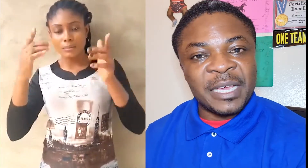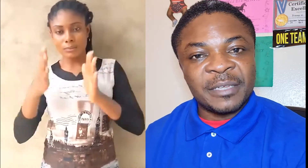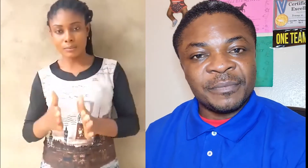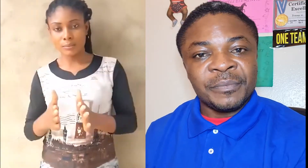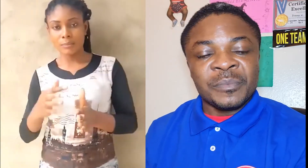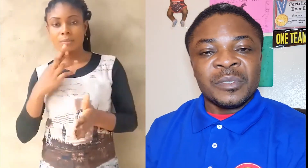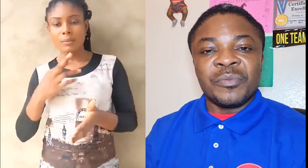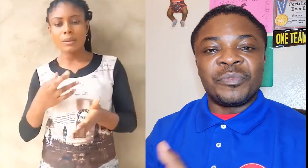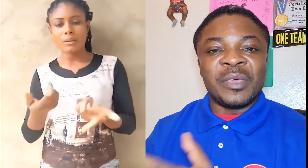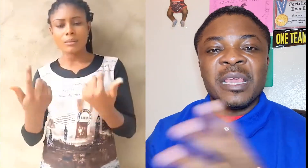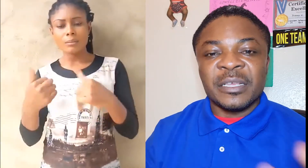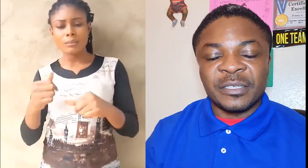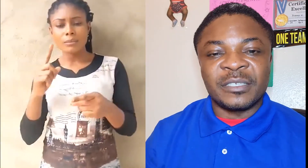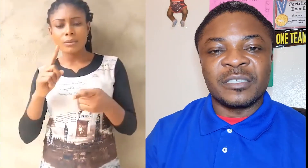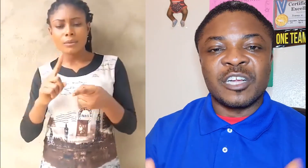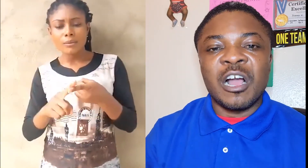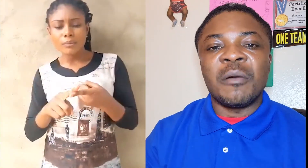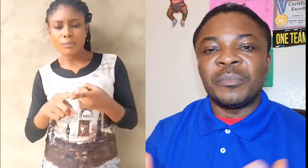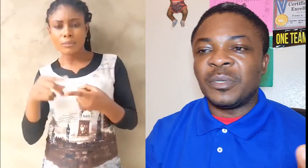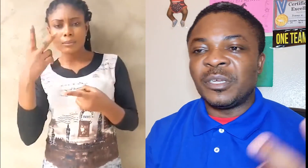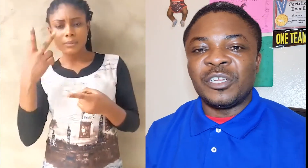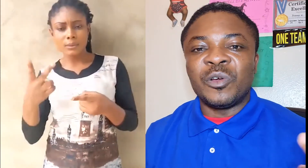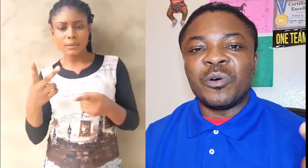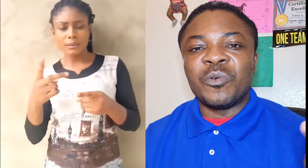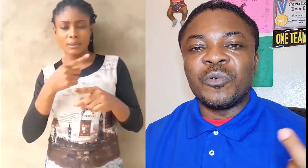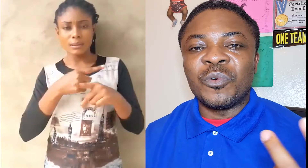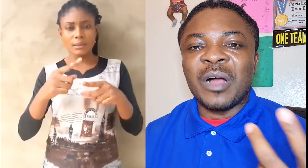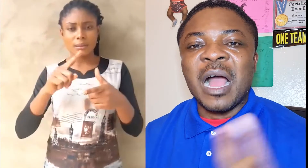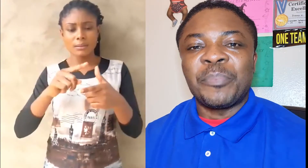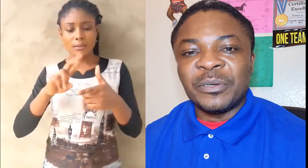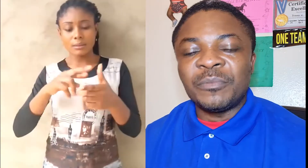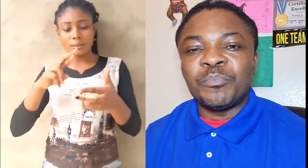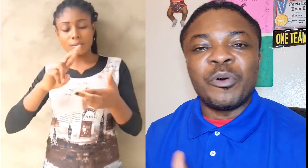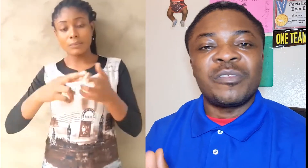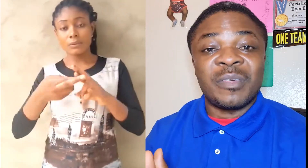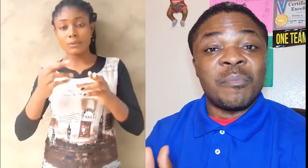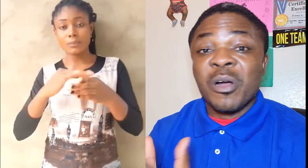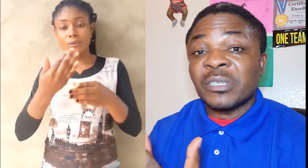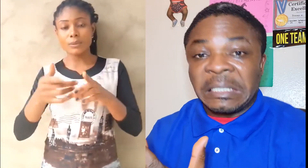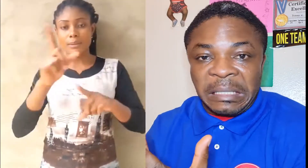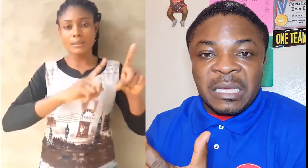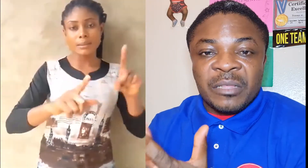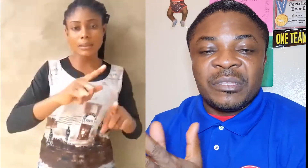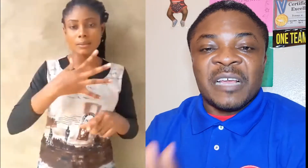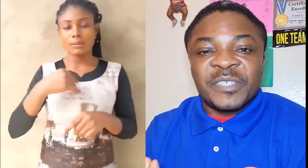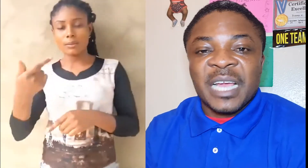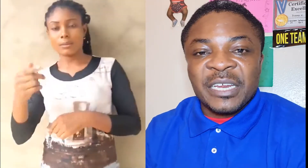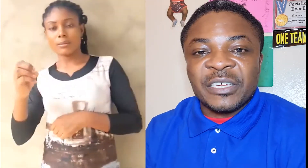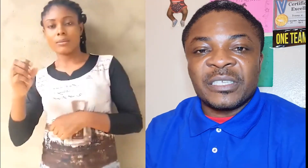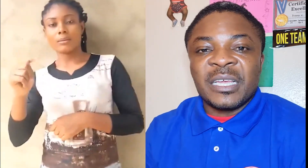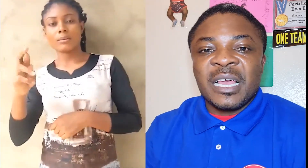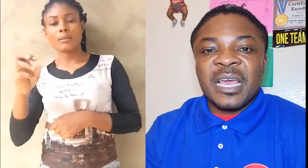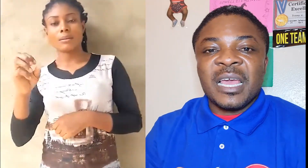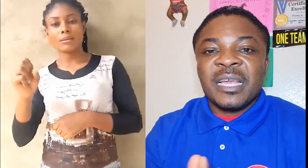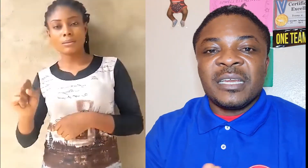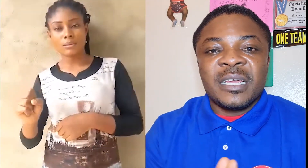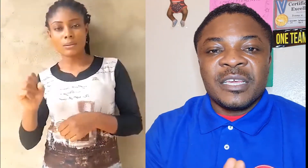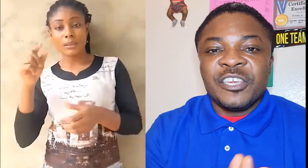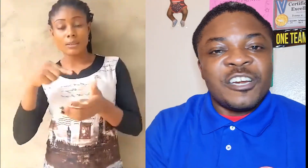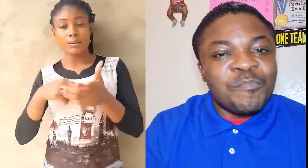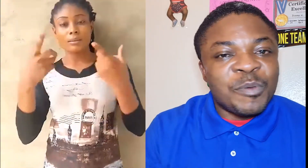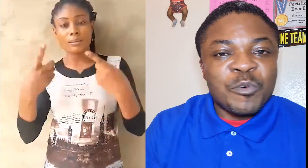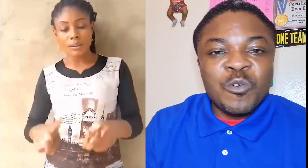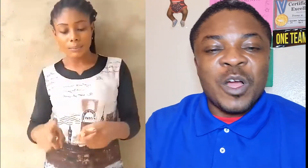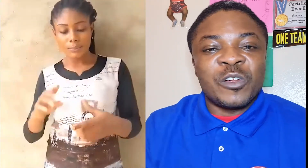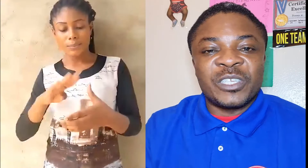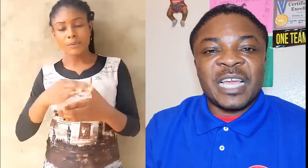we make. These happen both amongst deaf signers and